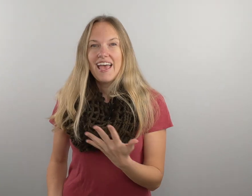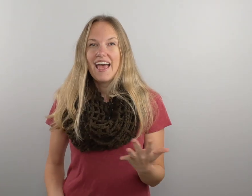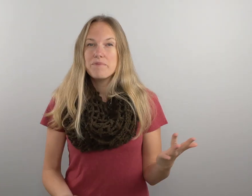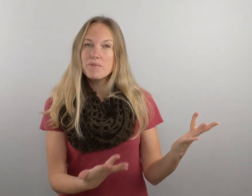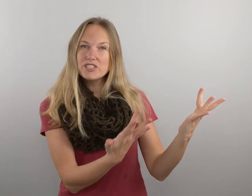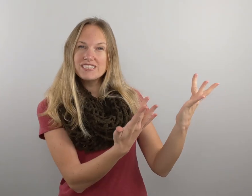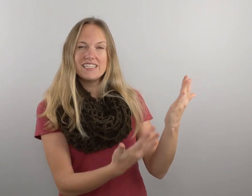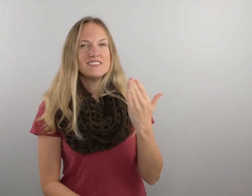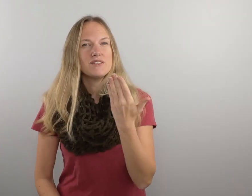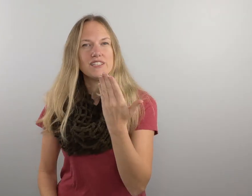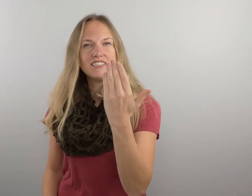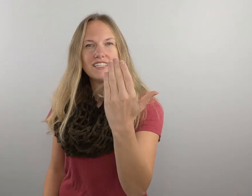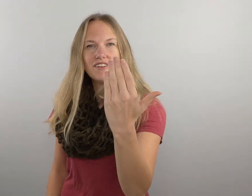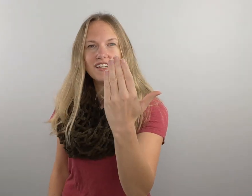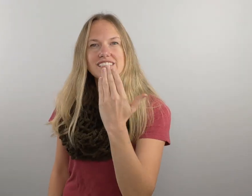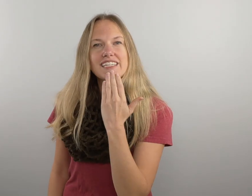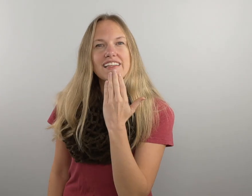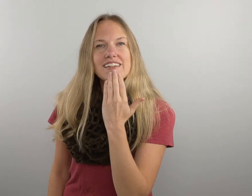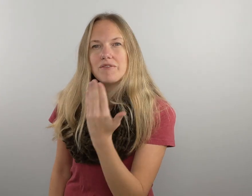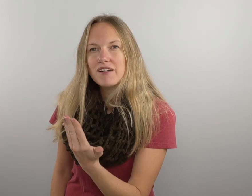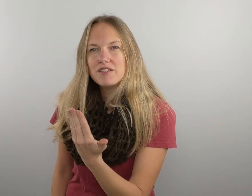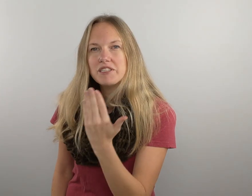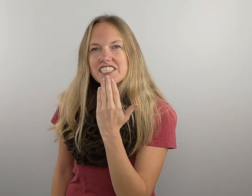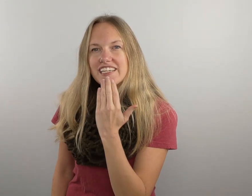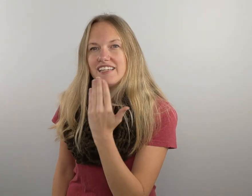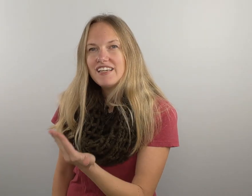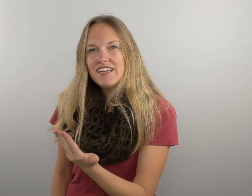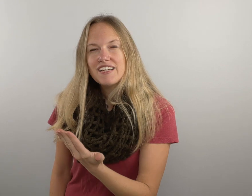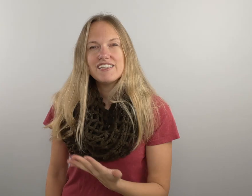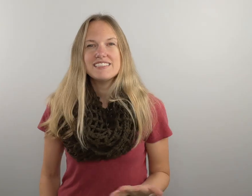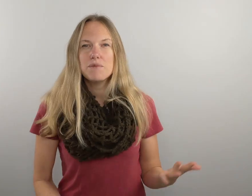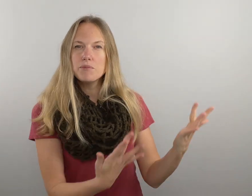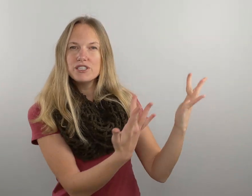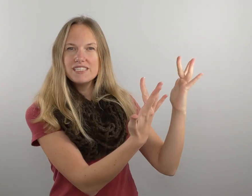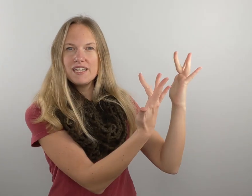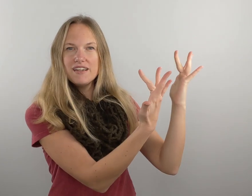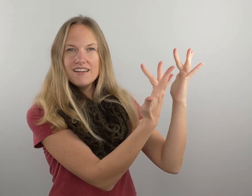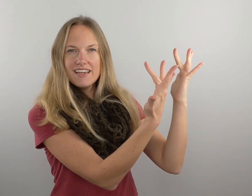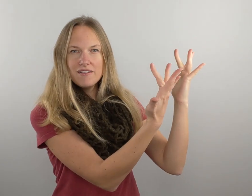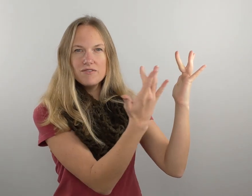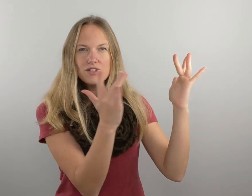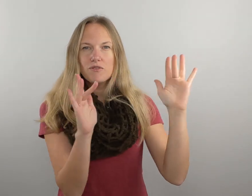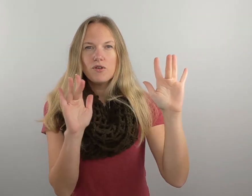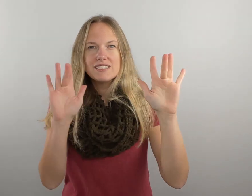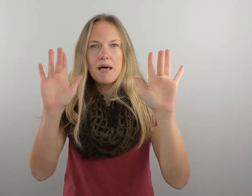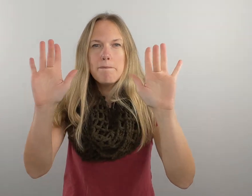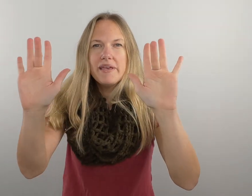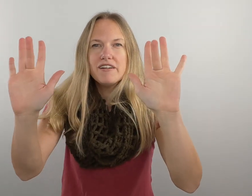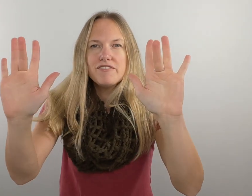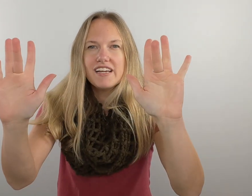and mercy. So good, you just have your fingers together coming out from your chin. Goodness and mercy. Okay, we've learned before it's that middle finger,